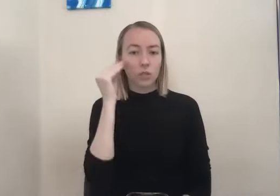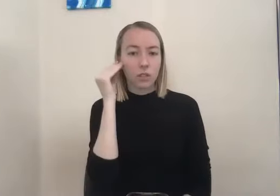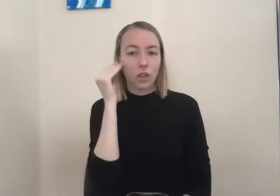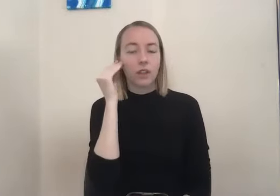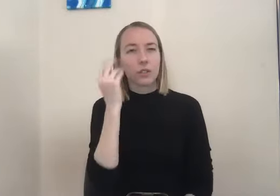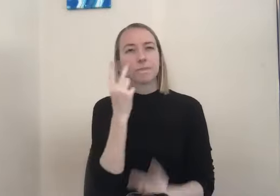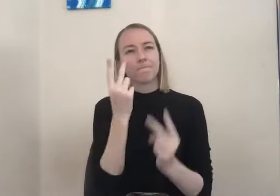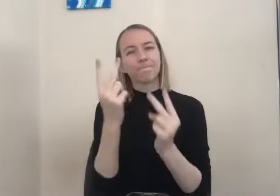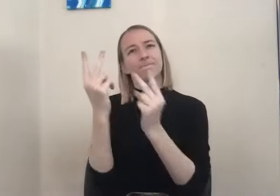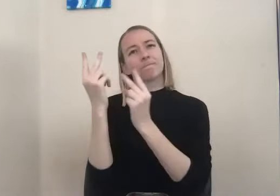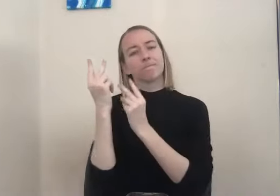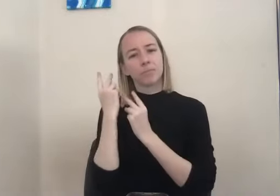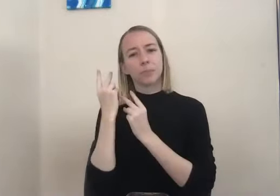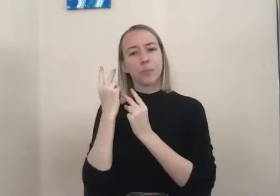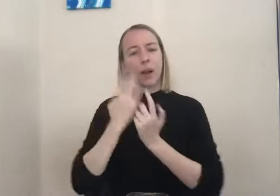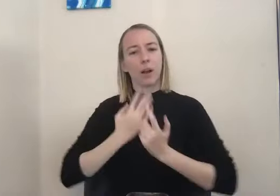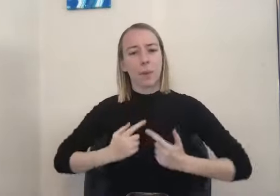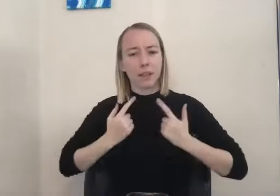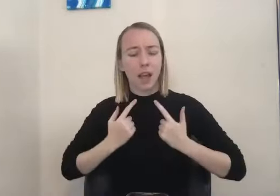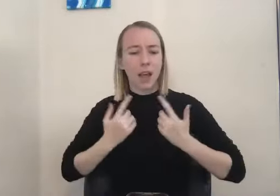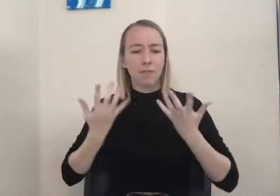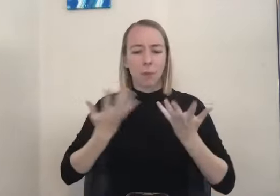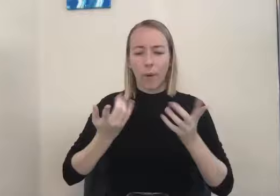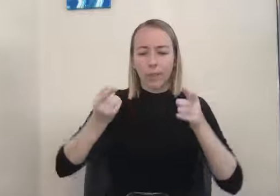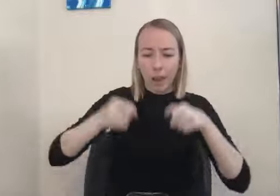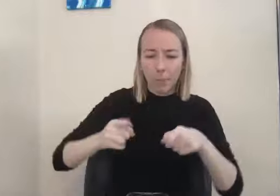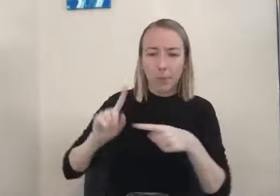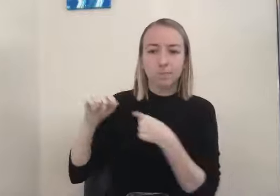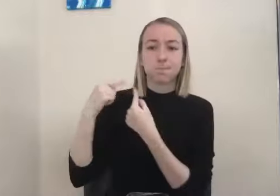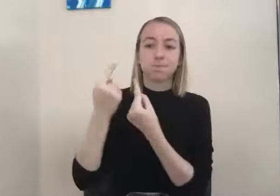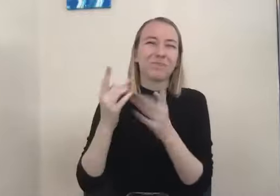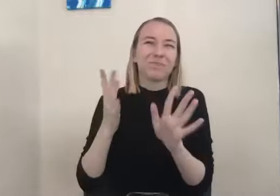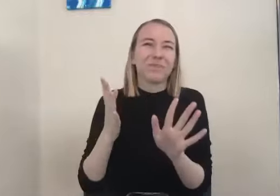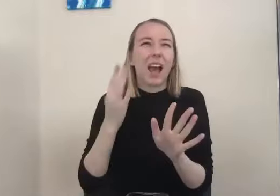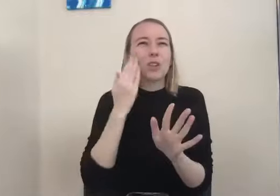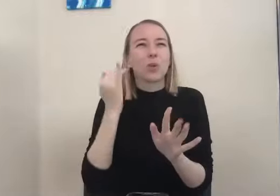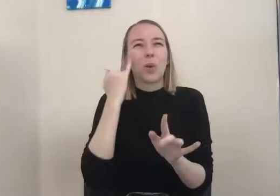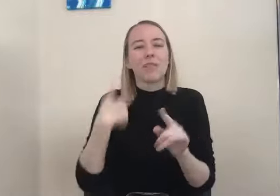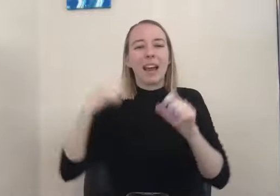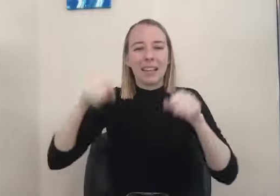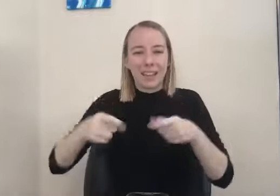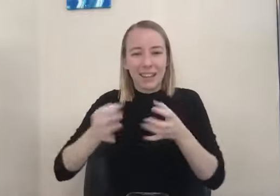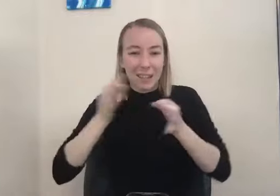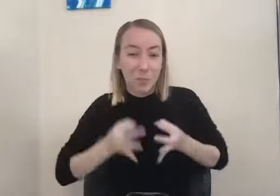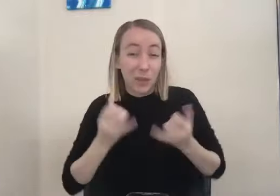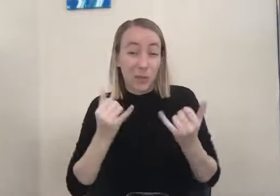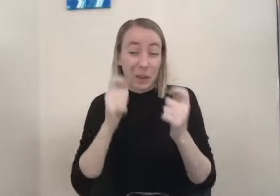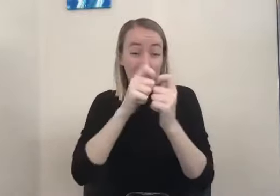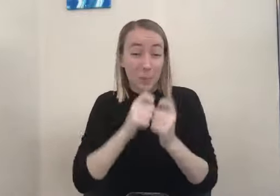is also admitting failure. I didn't want to admit that either, that I could fail